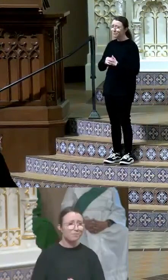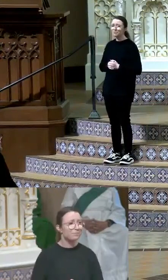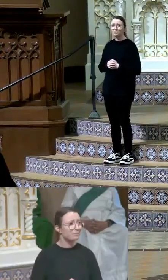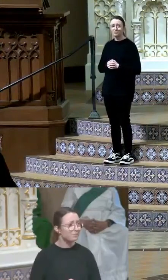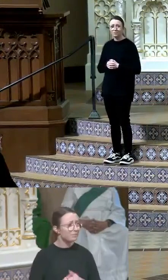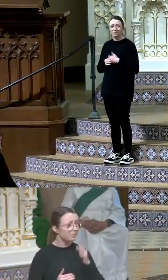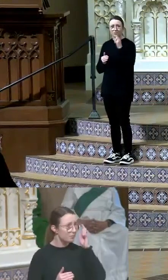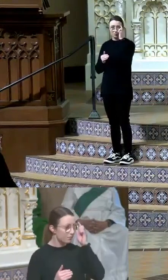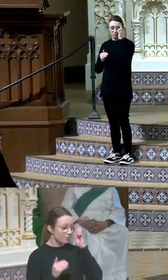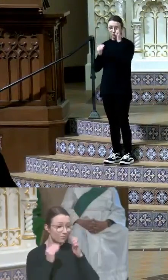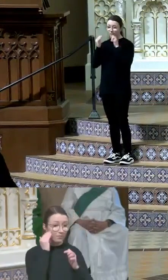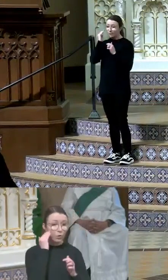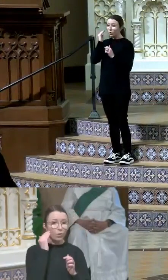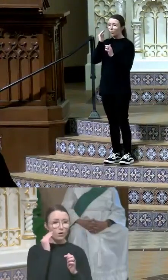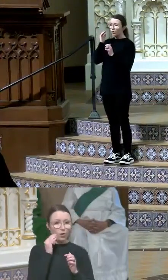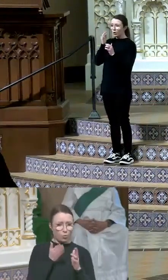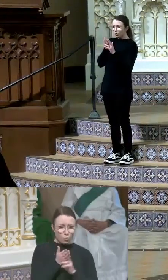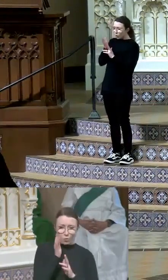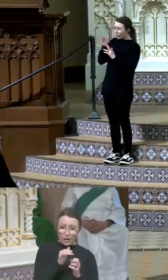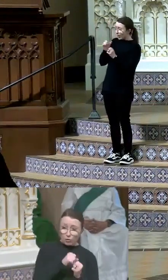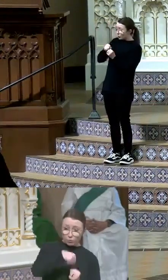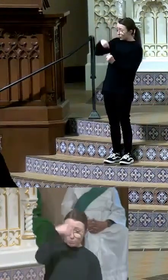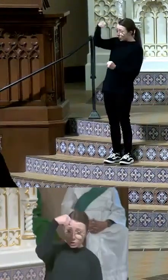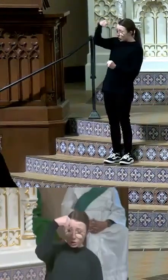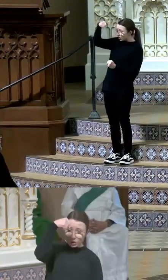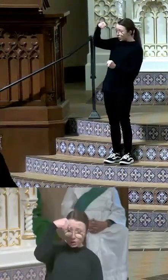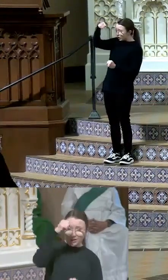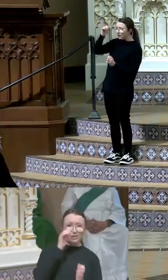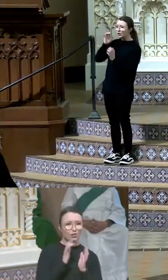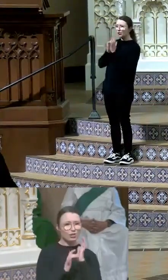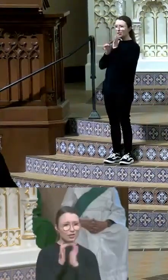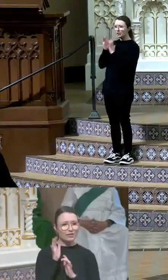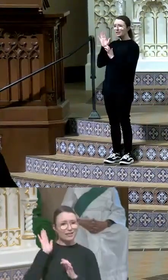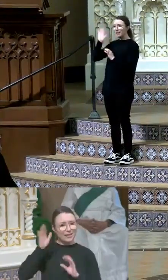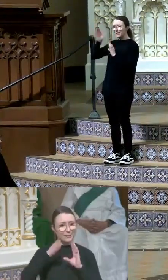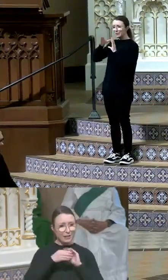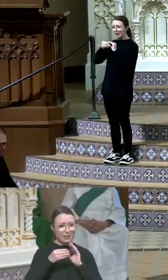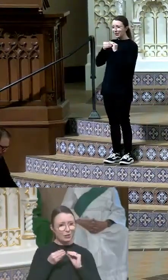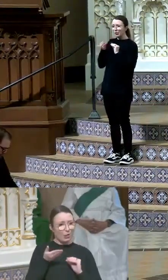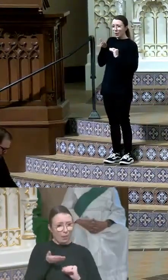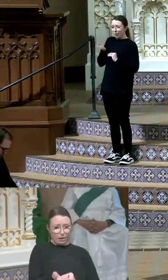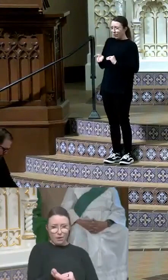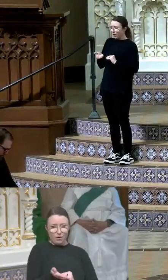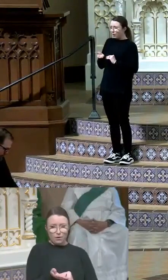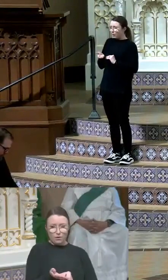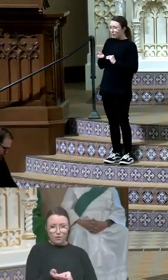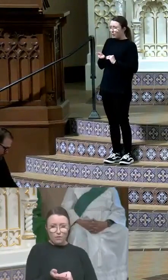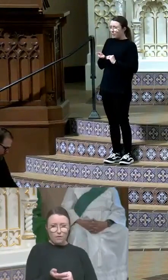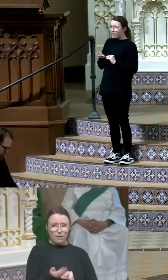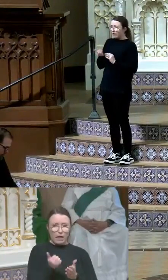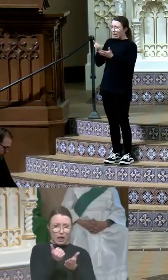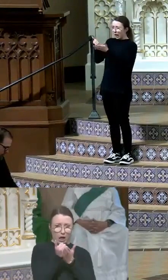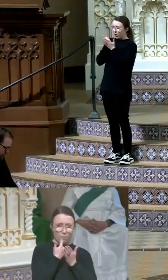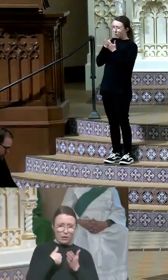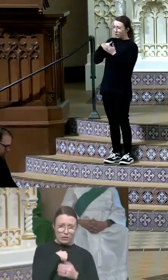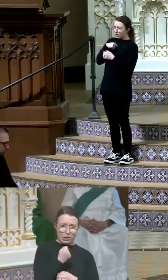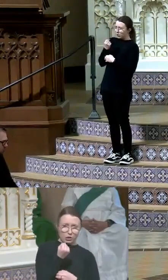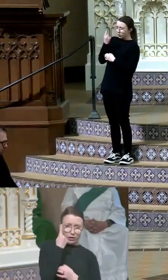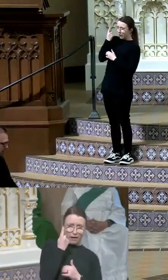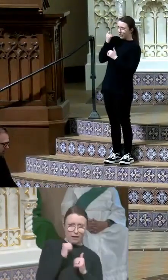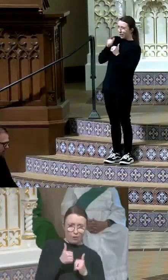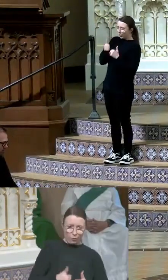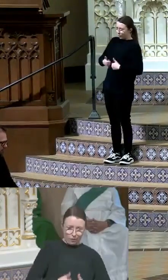the scriptures, informing and forming us in a word that brings life.